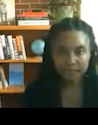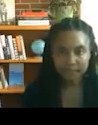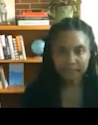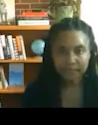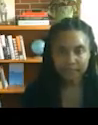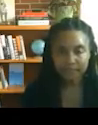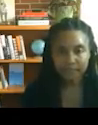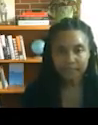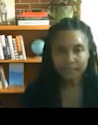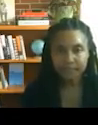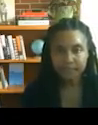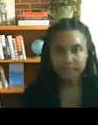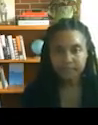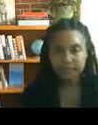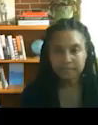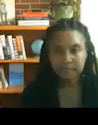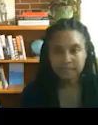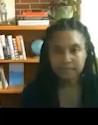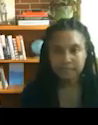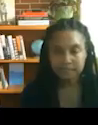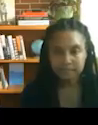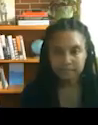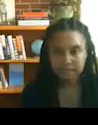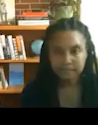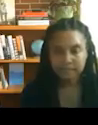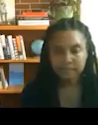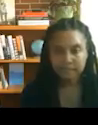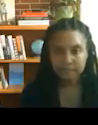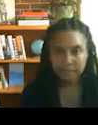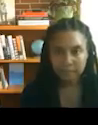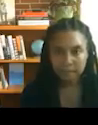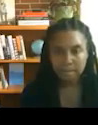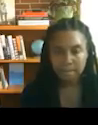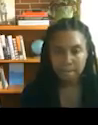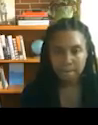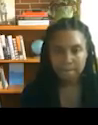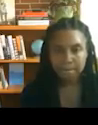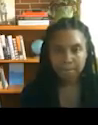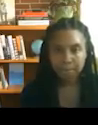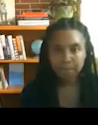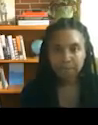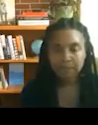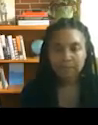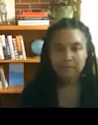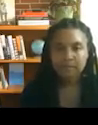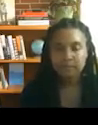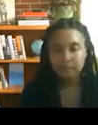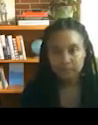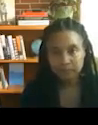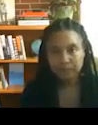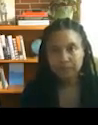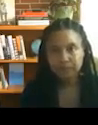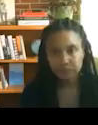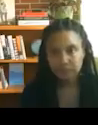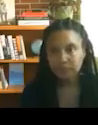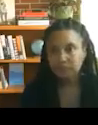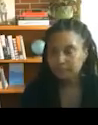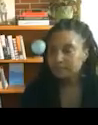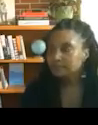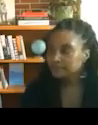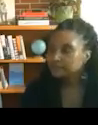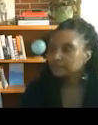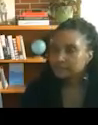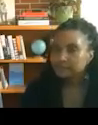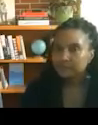ball. Okay, that's another function of language. Now, imitation skills are critical to sign language, and